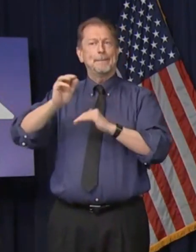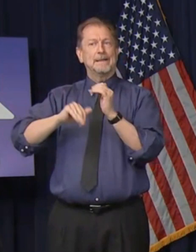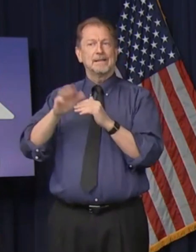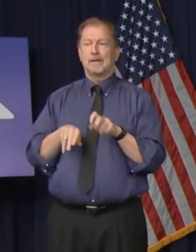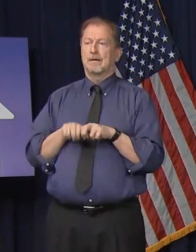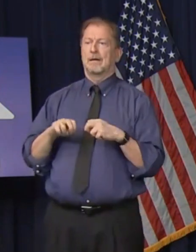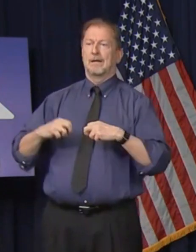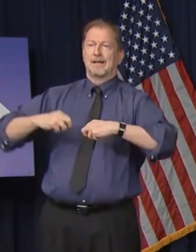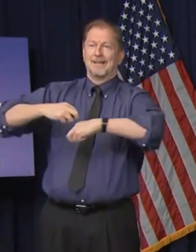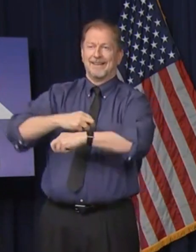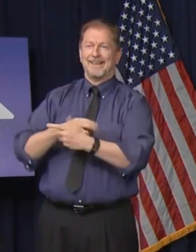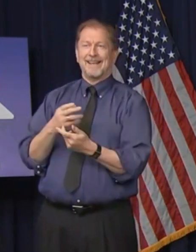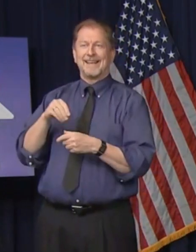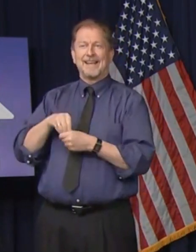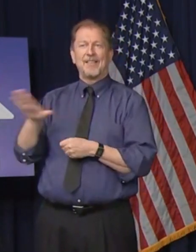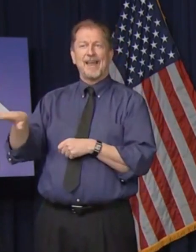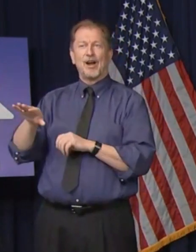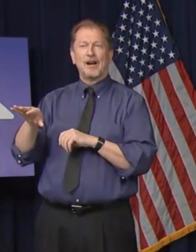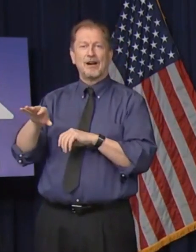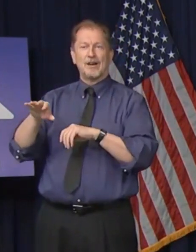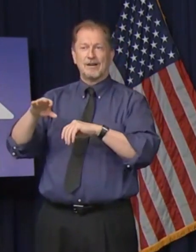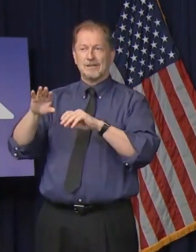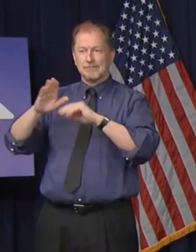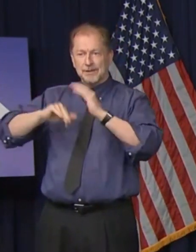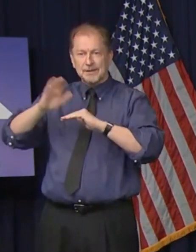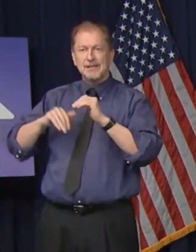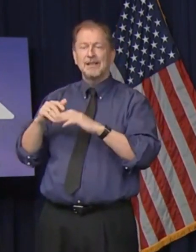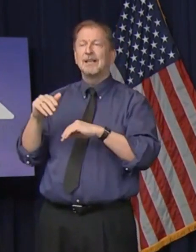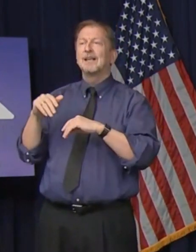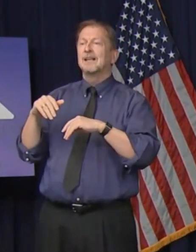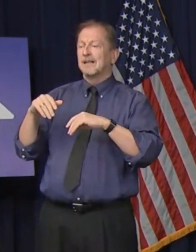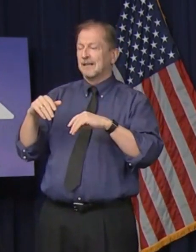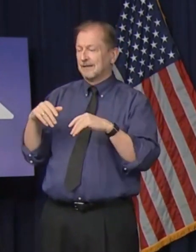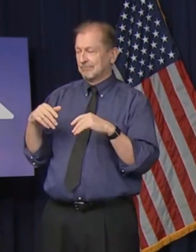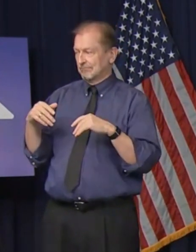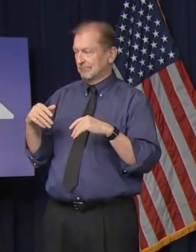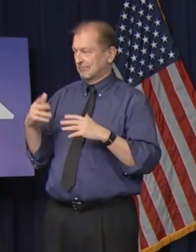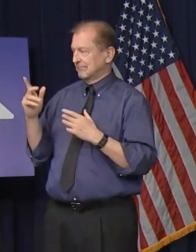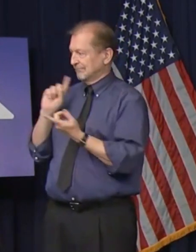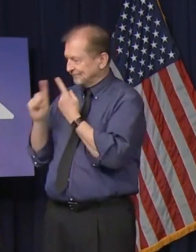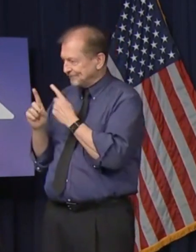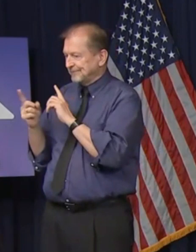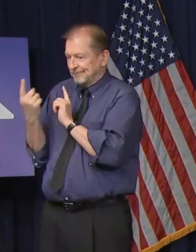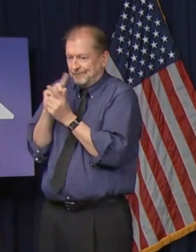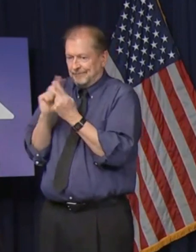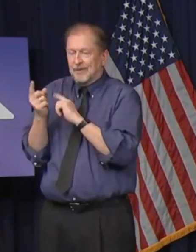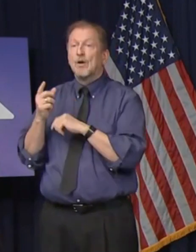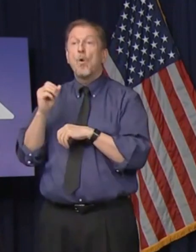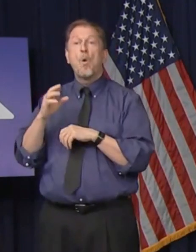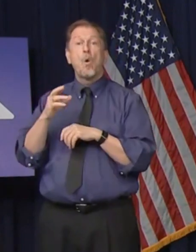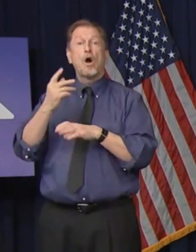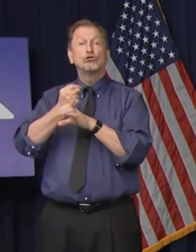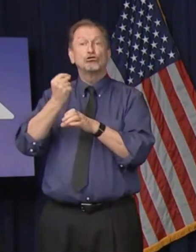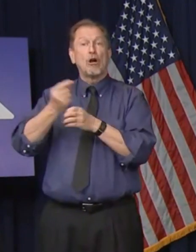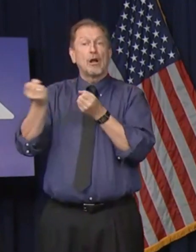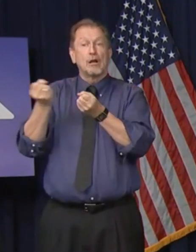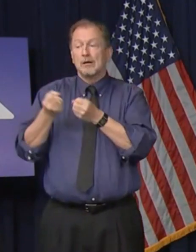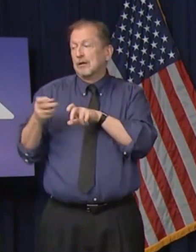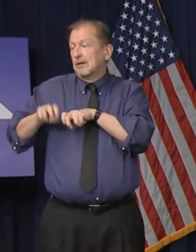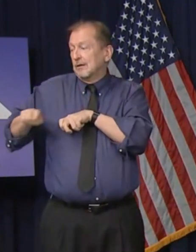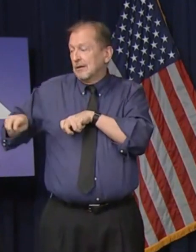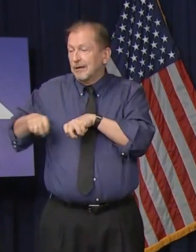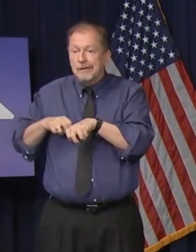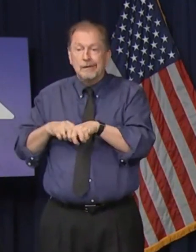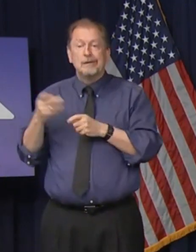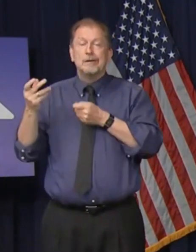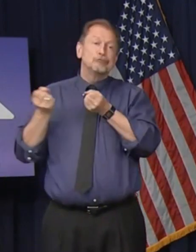workers, how they work, right, is often in a building together and in trucks in which there might be